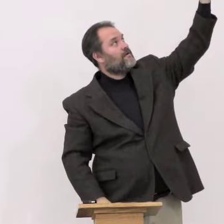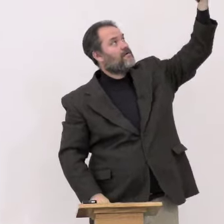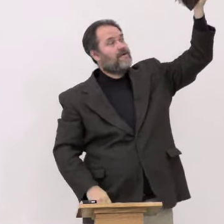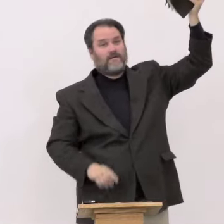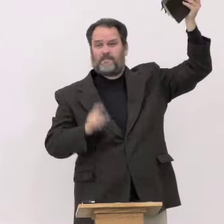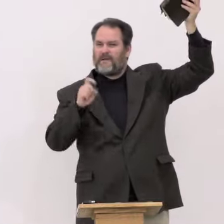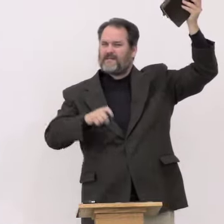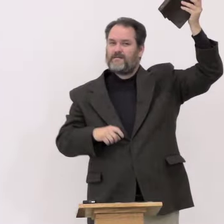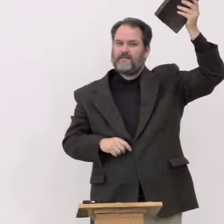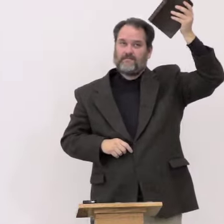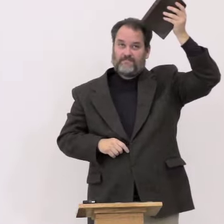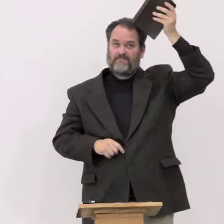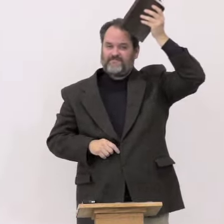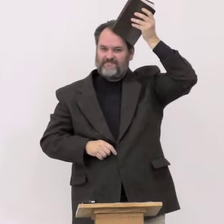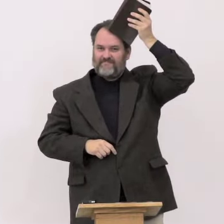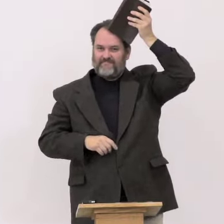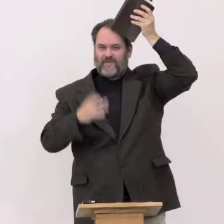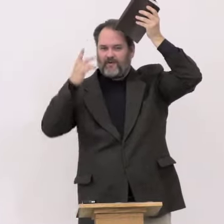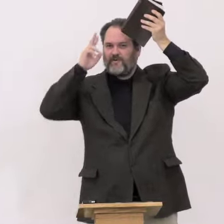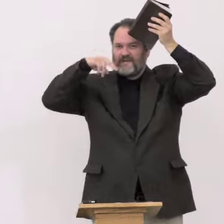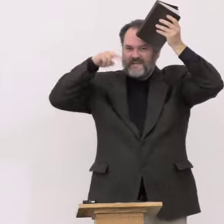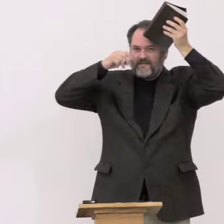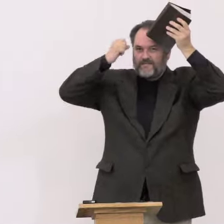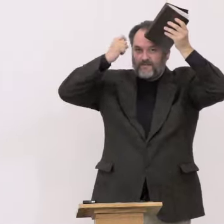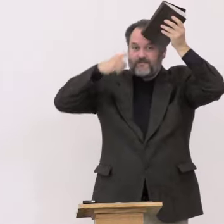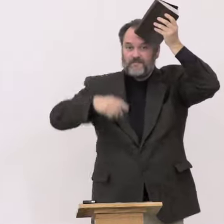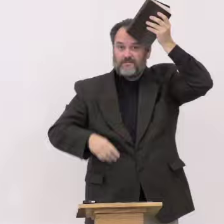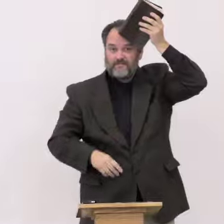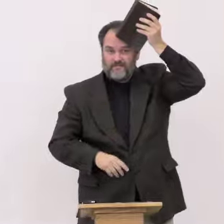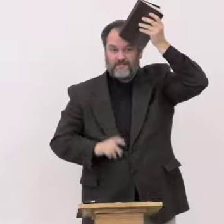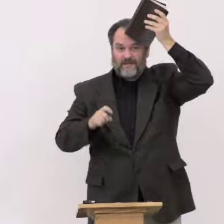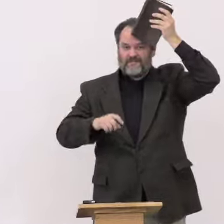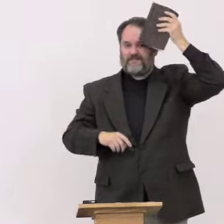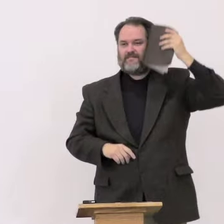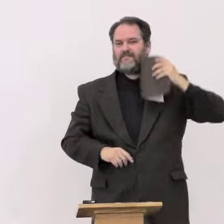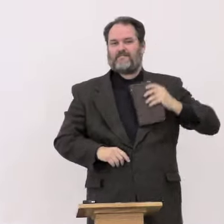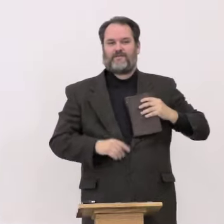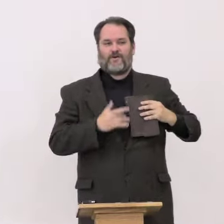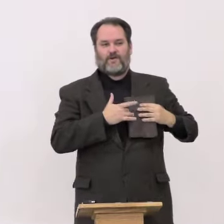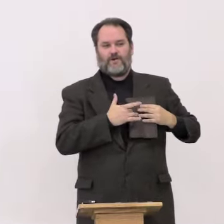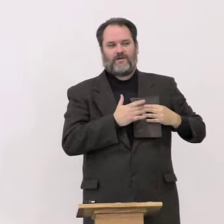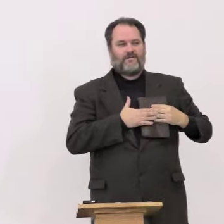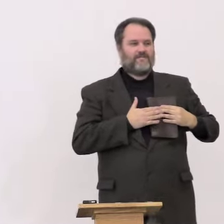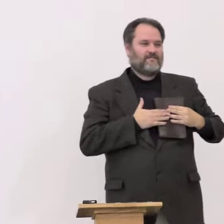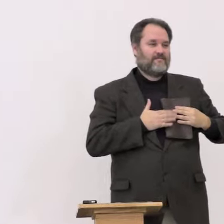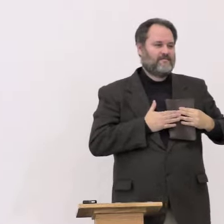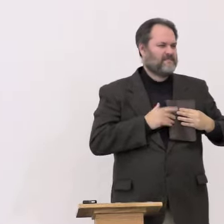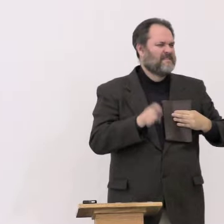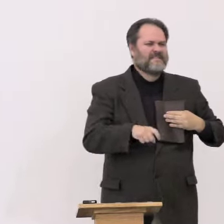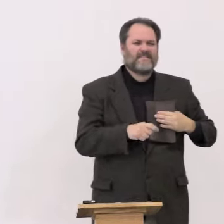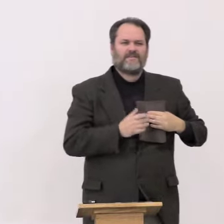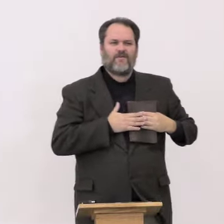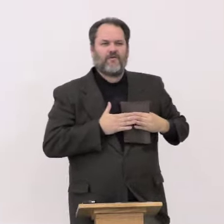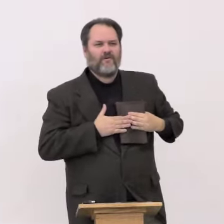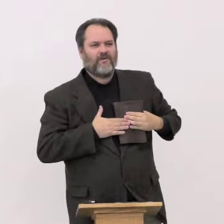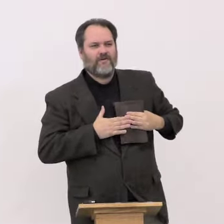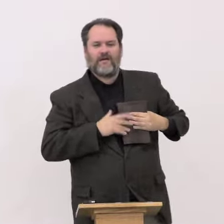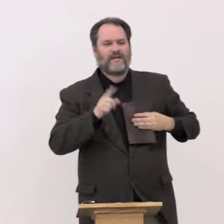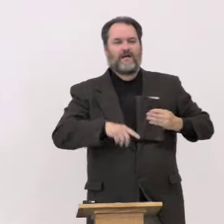now? You must read it. You must understand also what's going to be in your heart. You have to